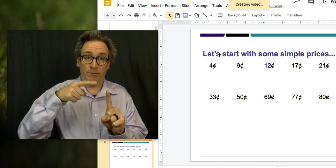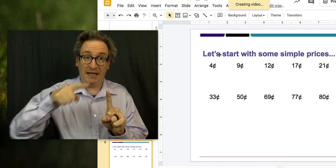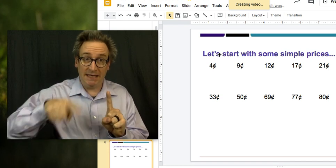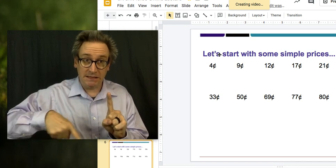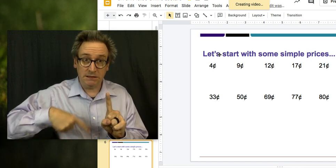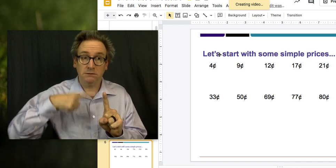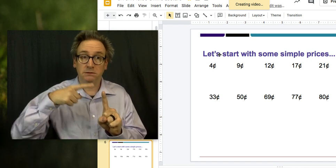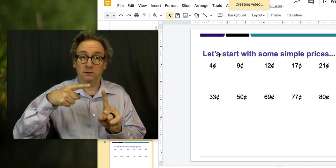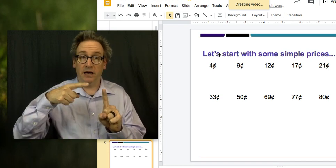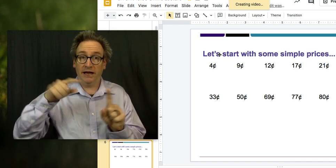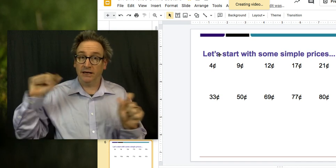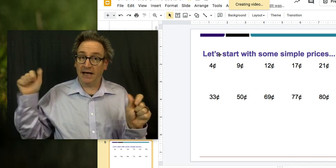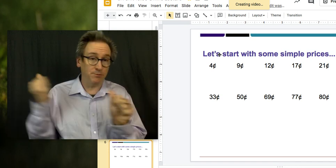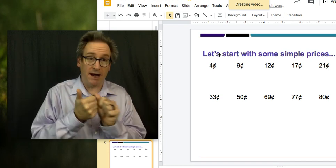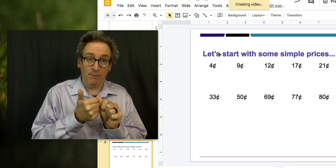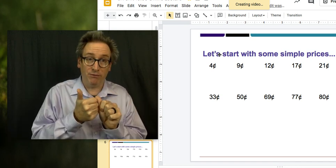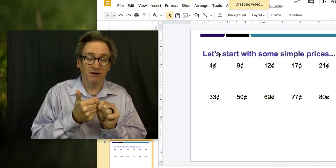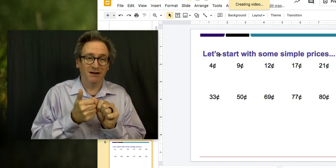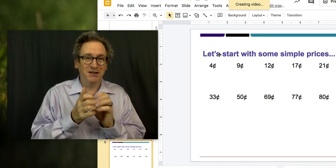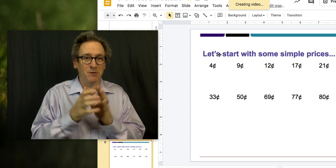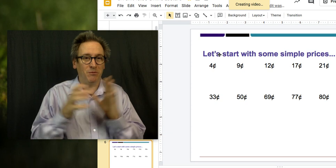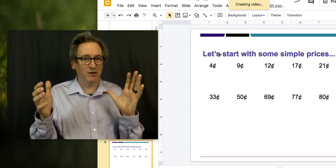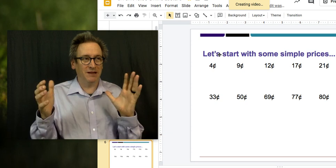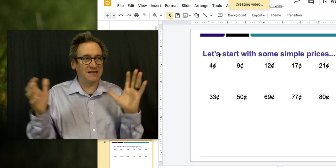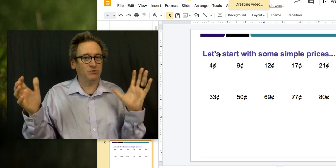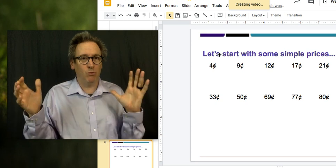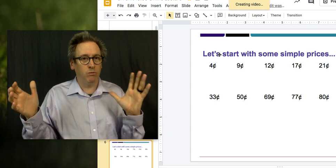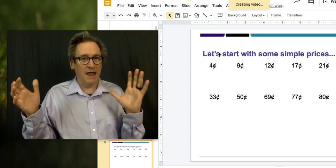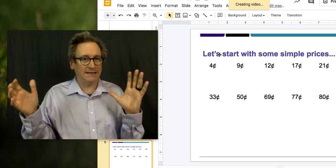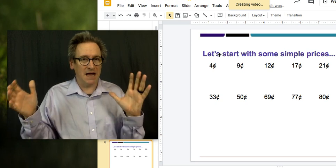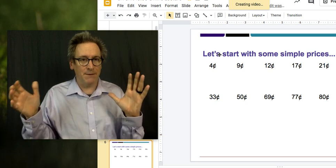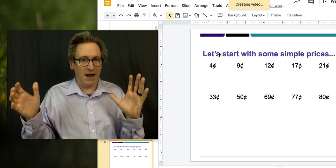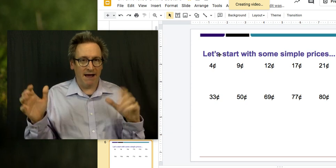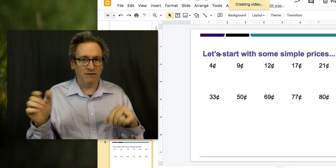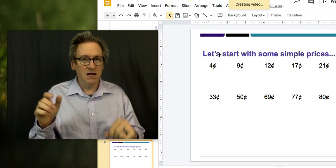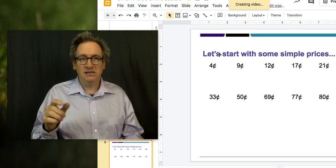to repeat and catch back up, the